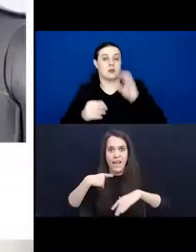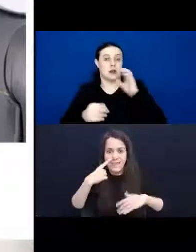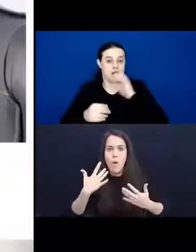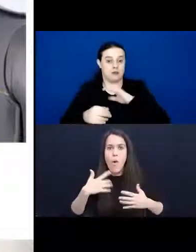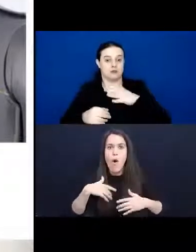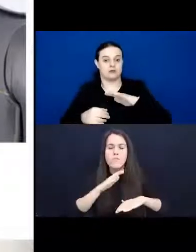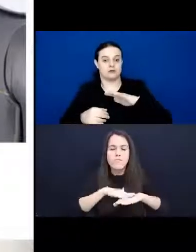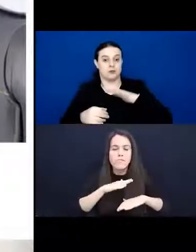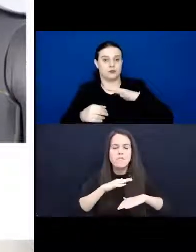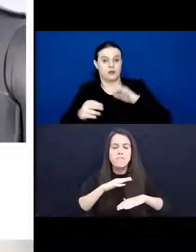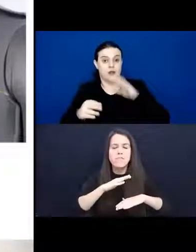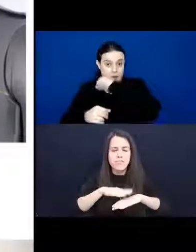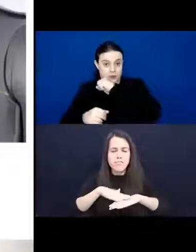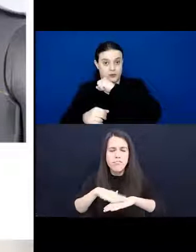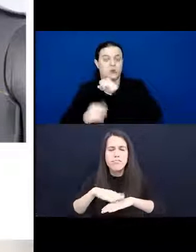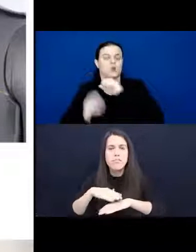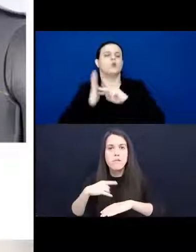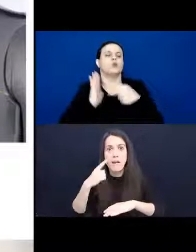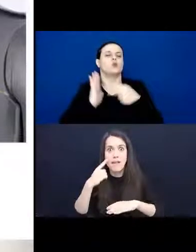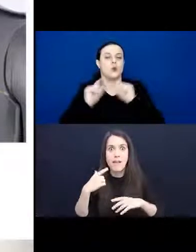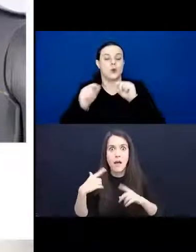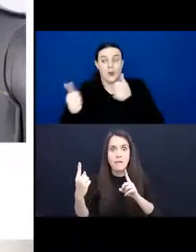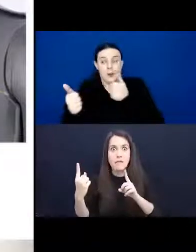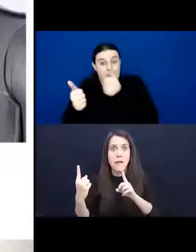mean the agent is getting too close